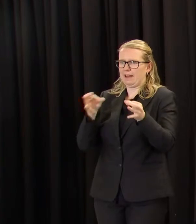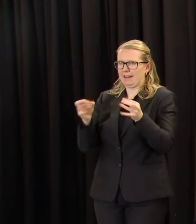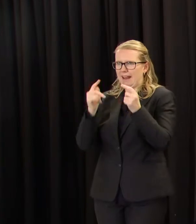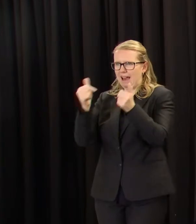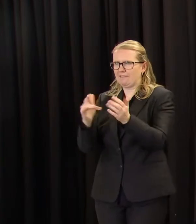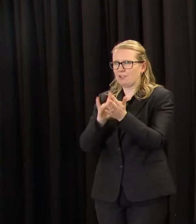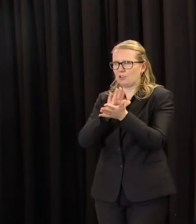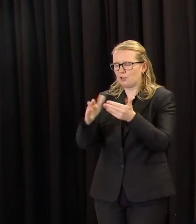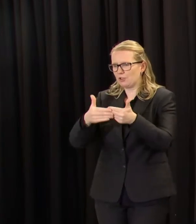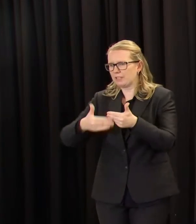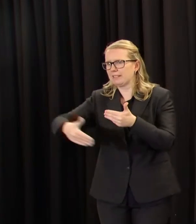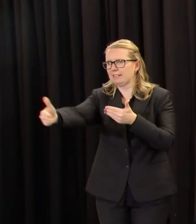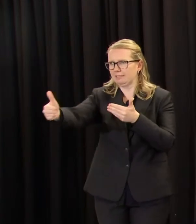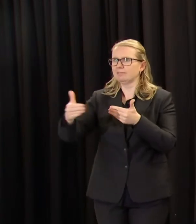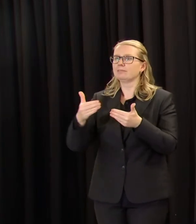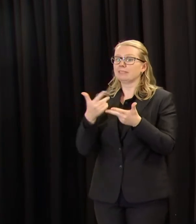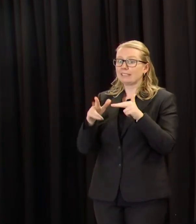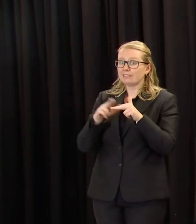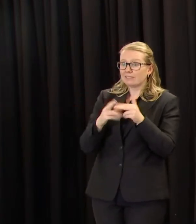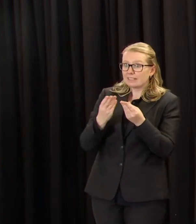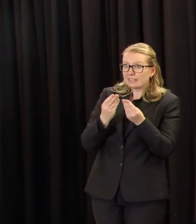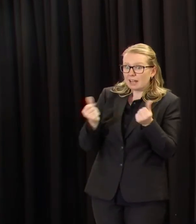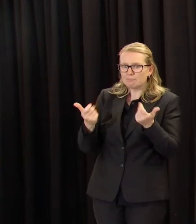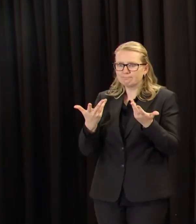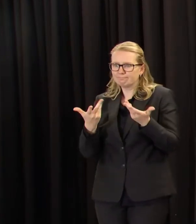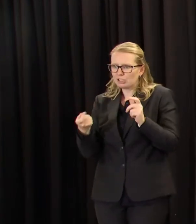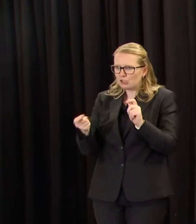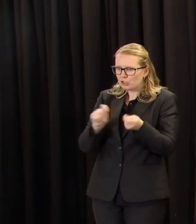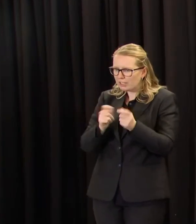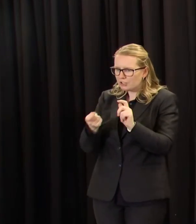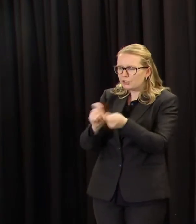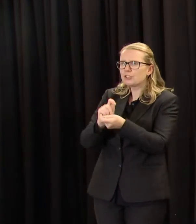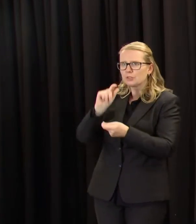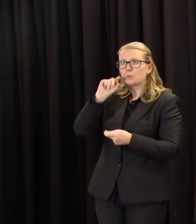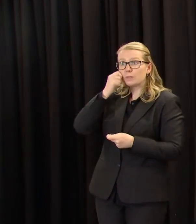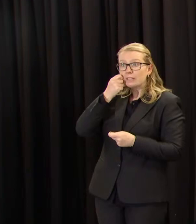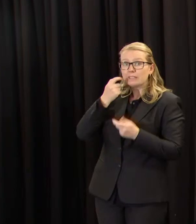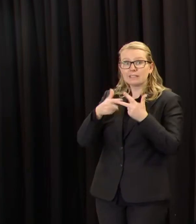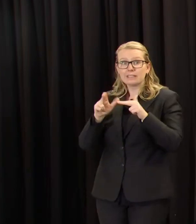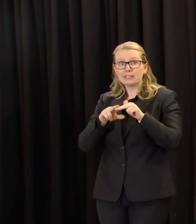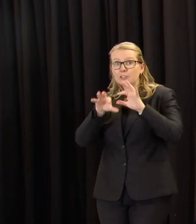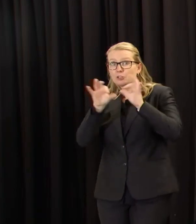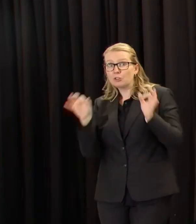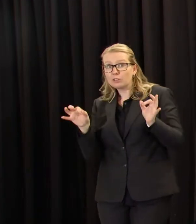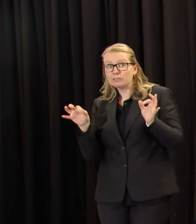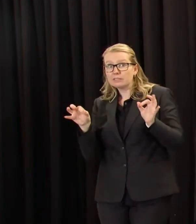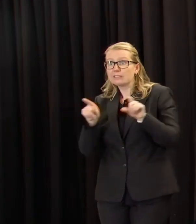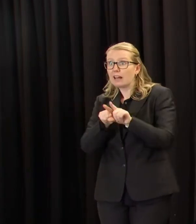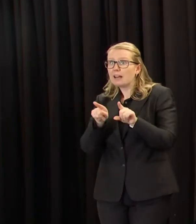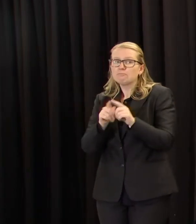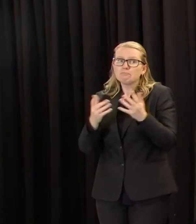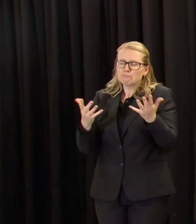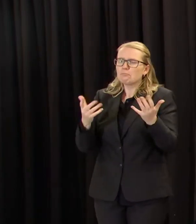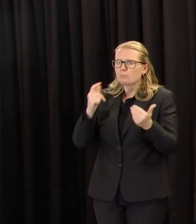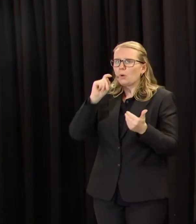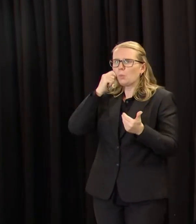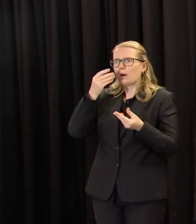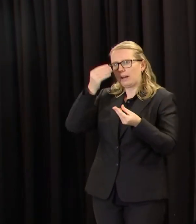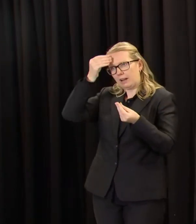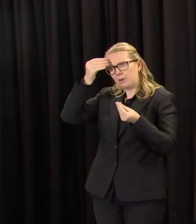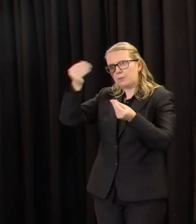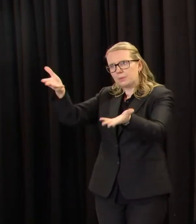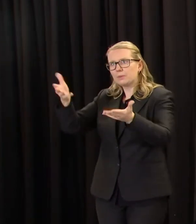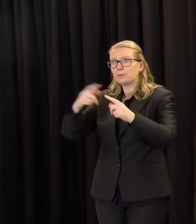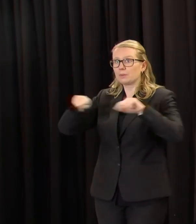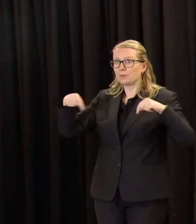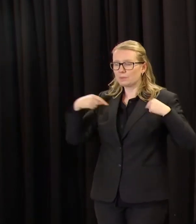we can do that are safe, then of course we will. We get that advice. If not, we will all have to find a way, find it in